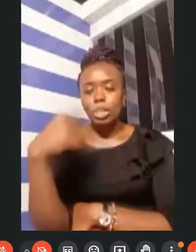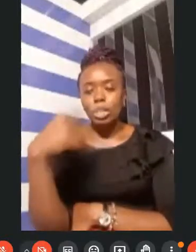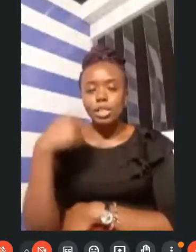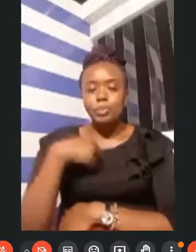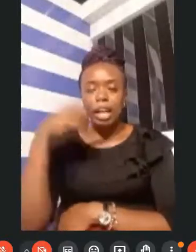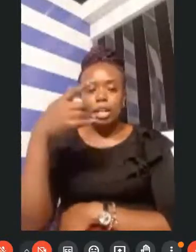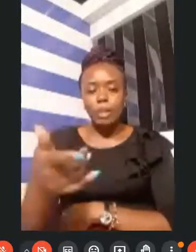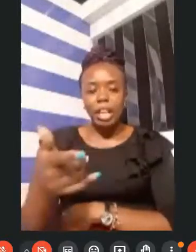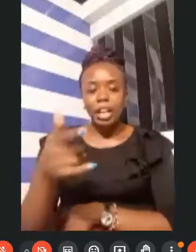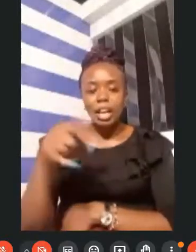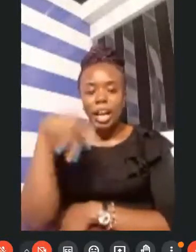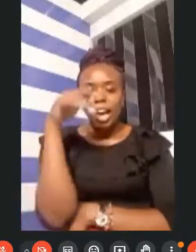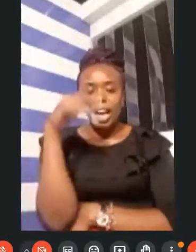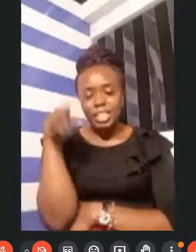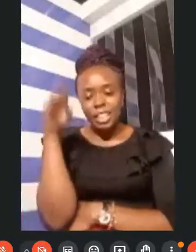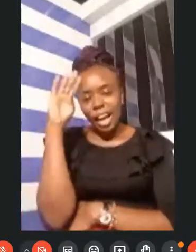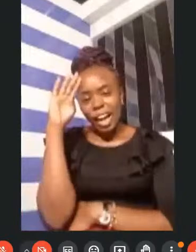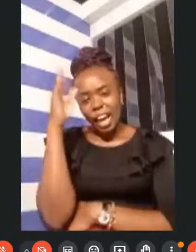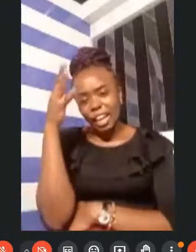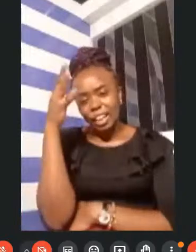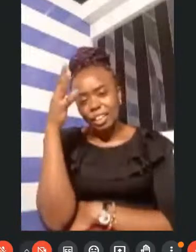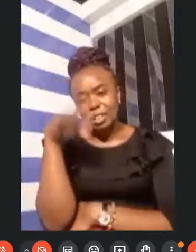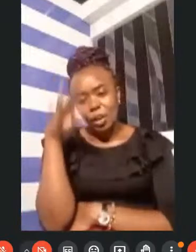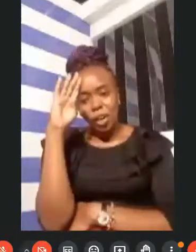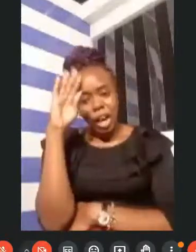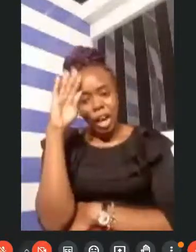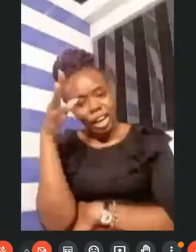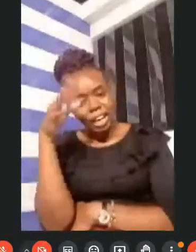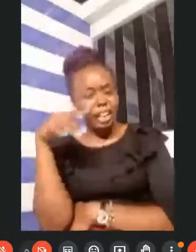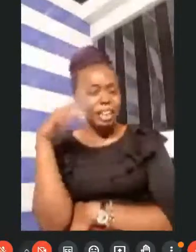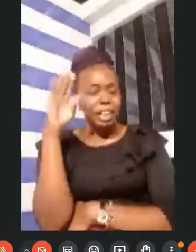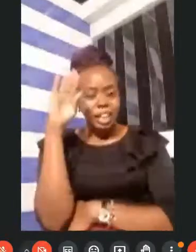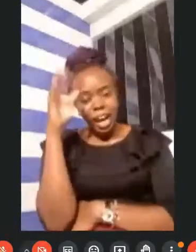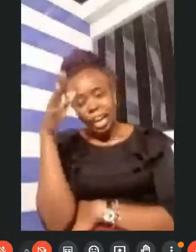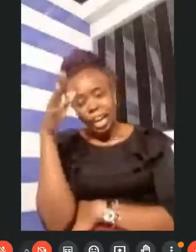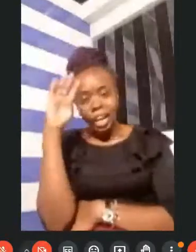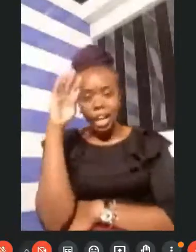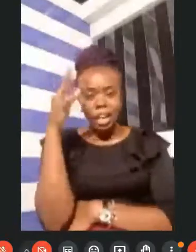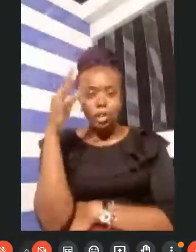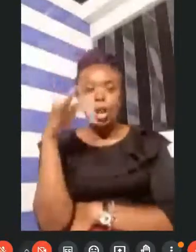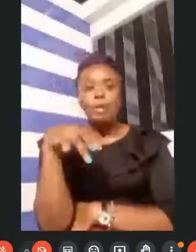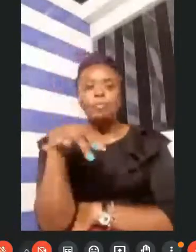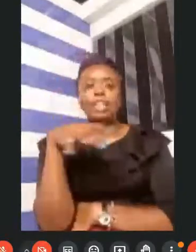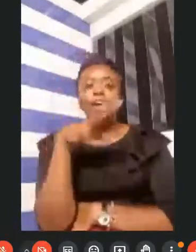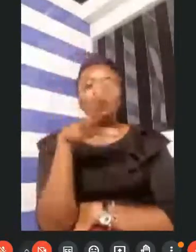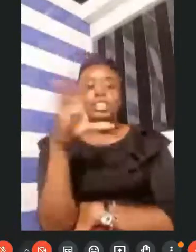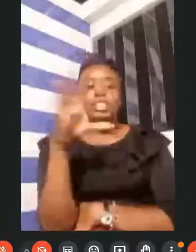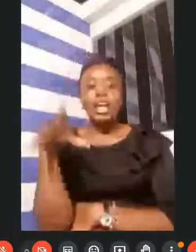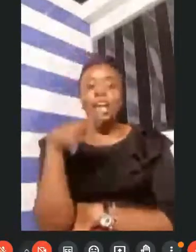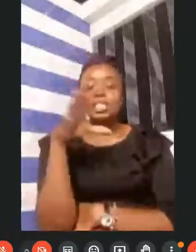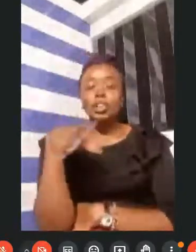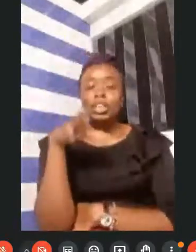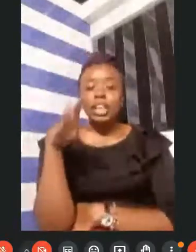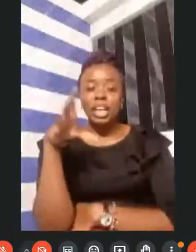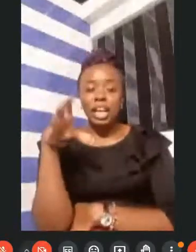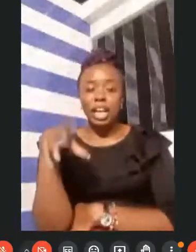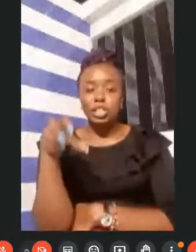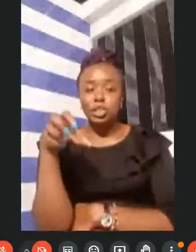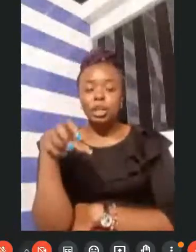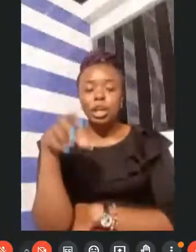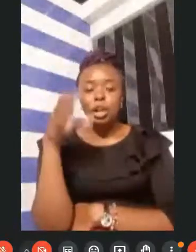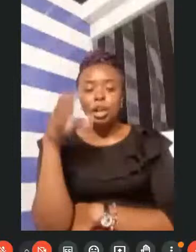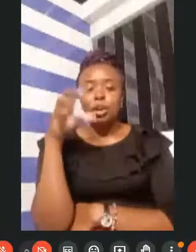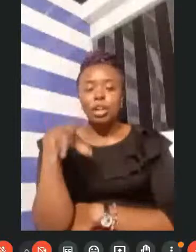mother alone. It's me and mother. I tell her hello or hi, hello. But now if it's a